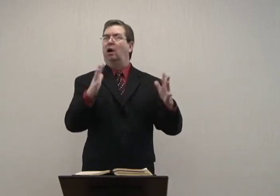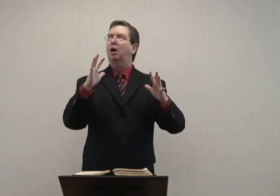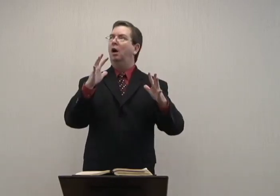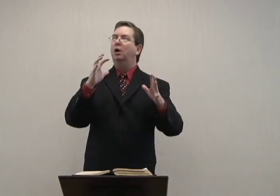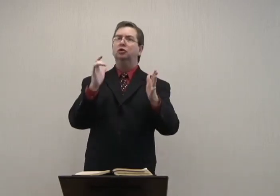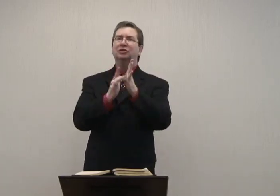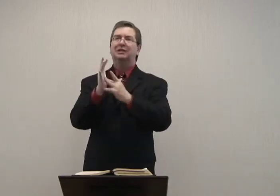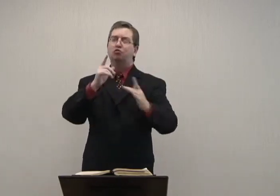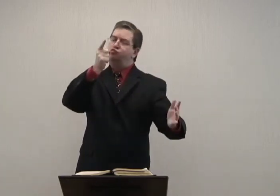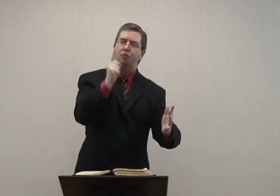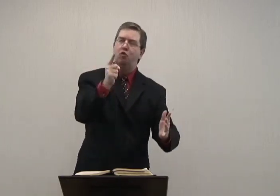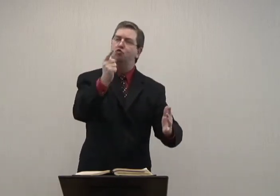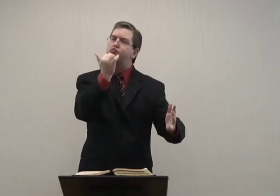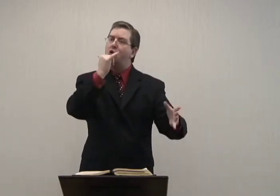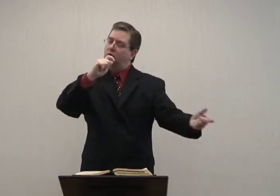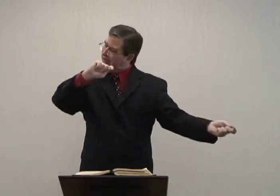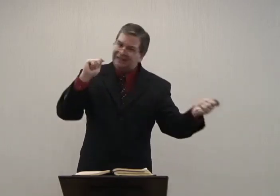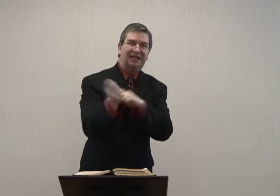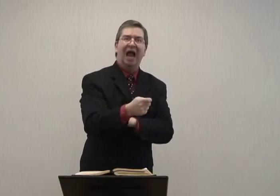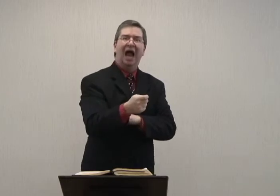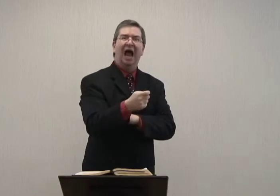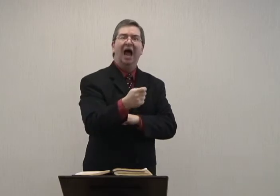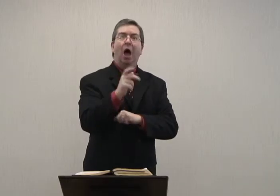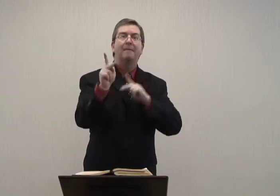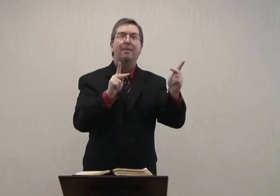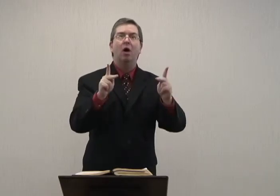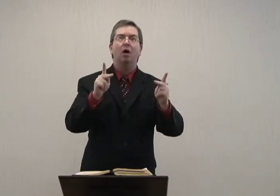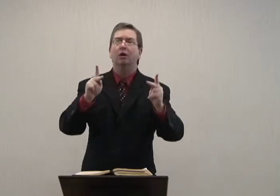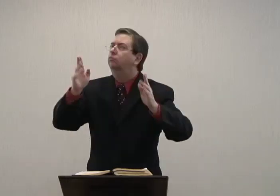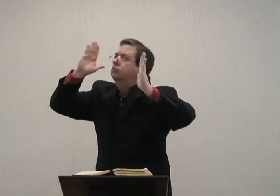having fun. Hey.